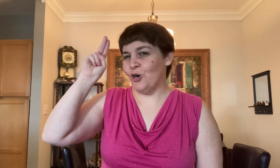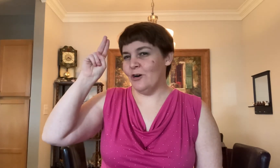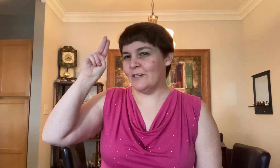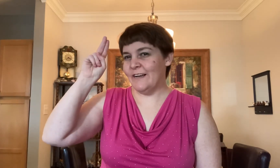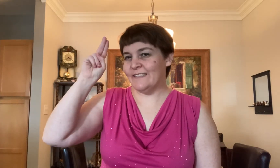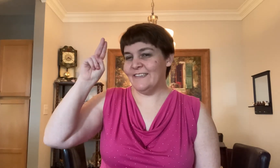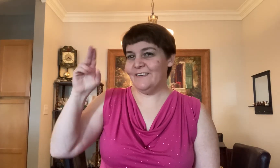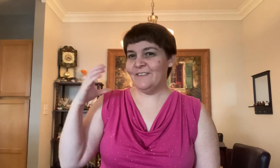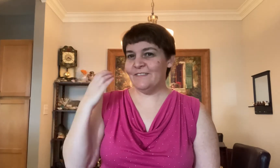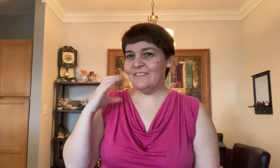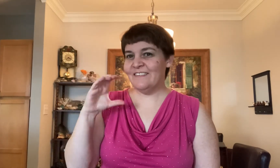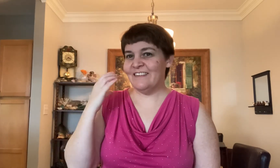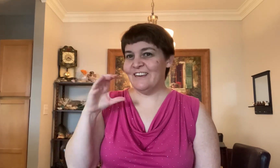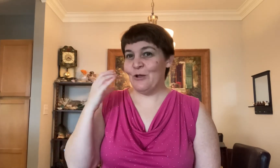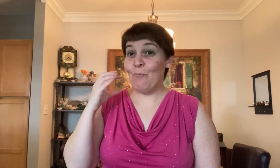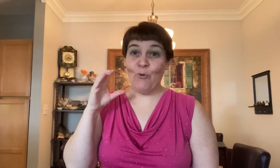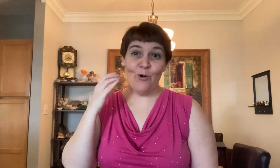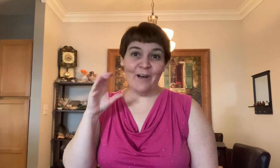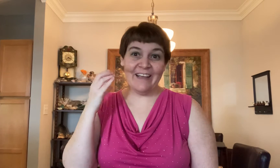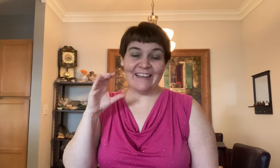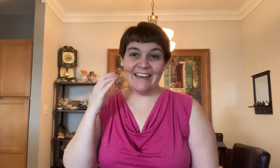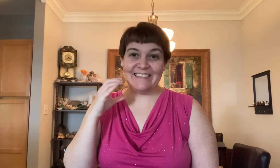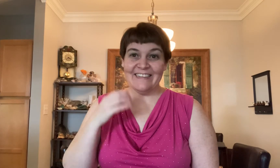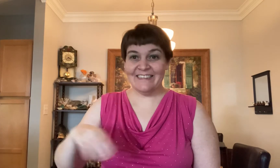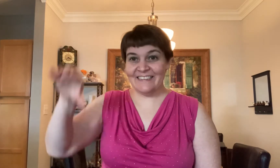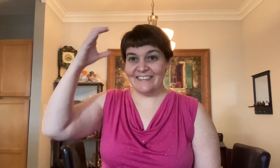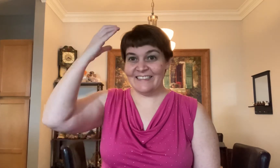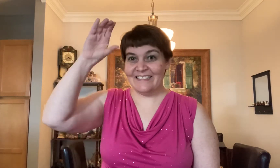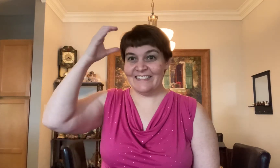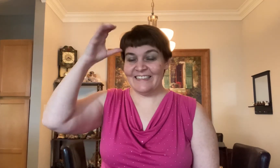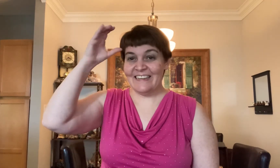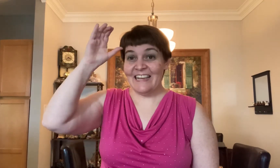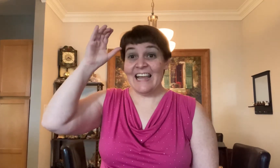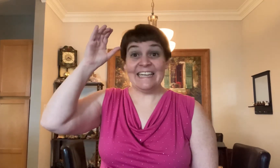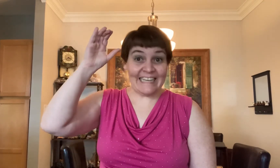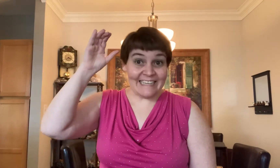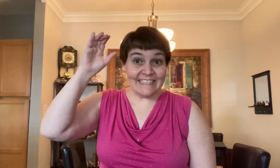girl cousin, boy cousin, niece,